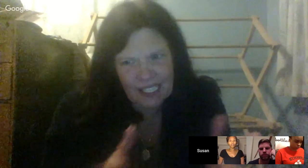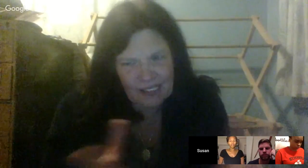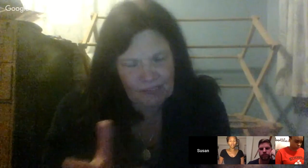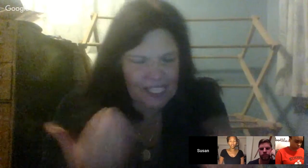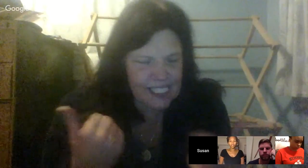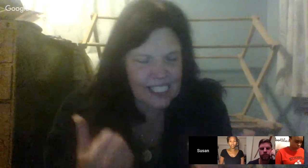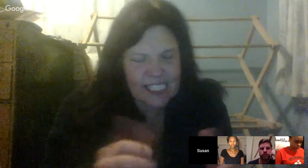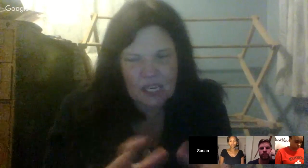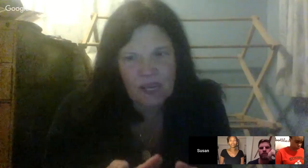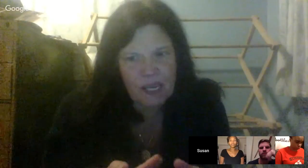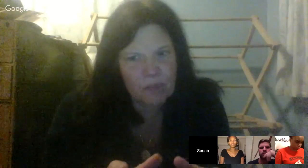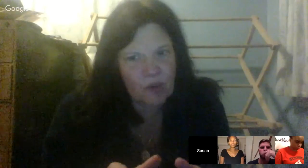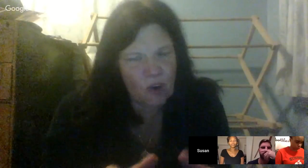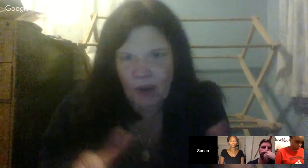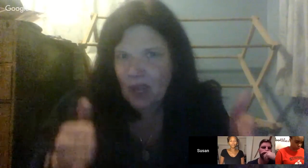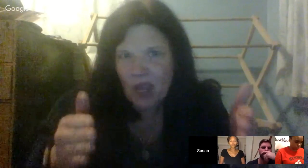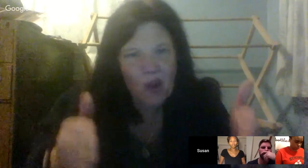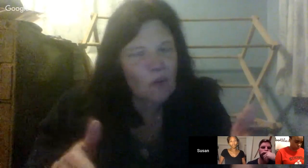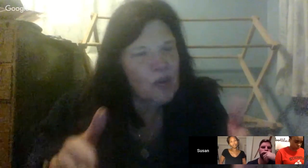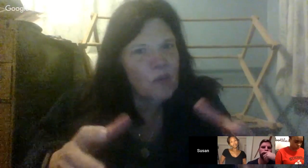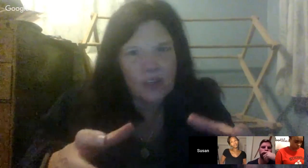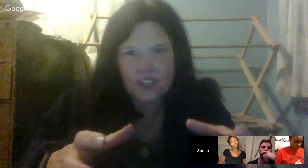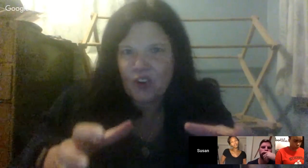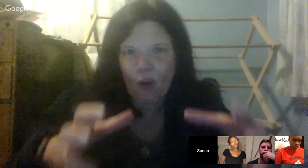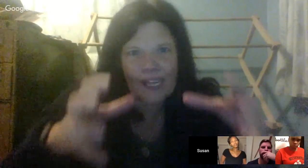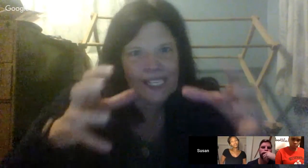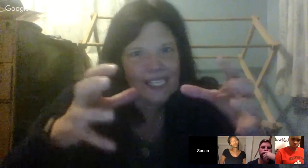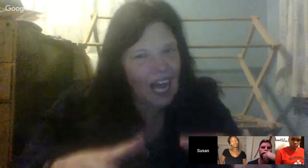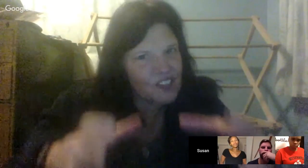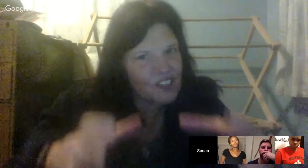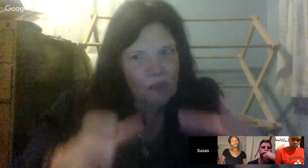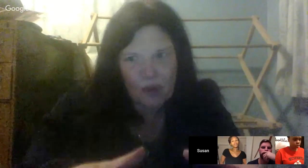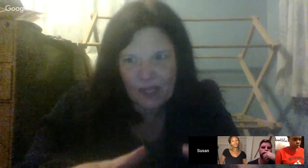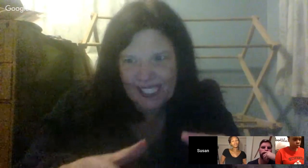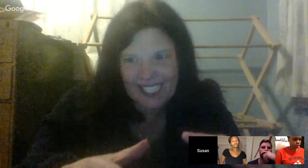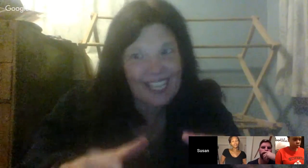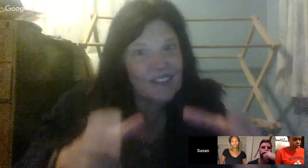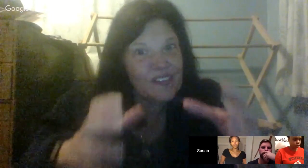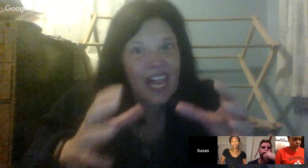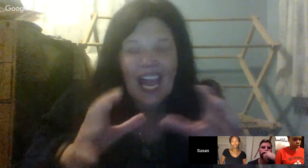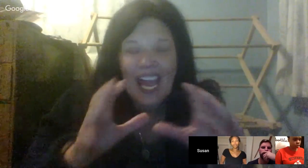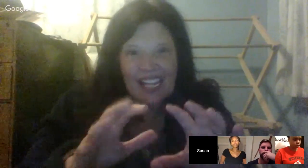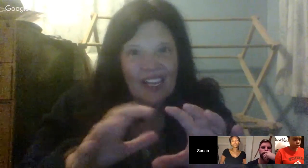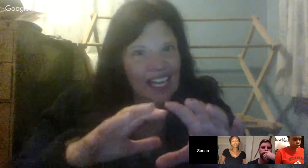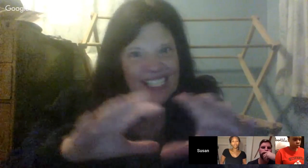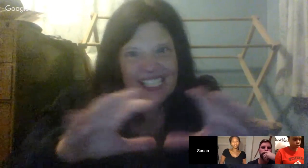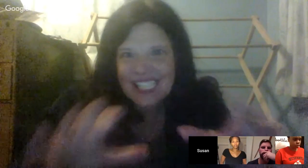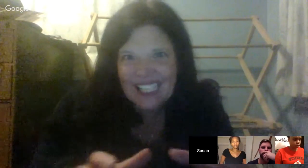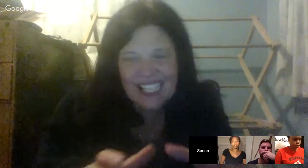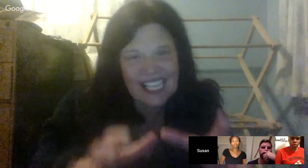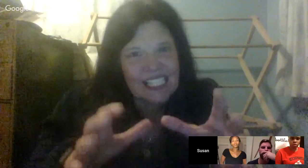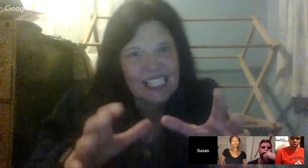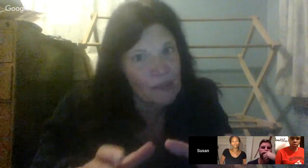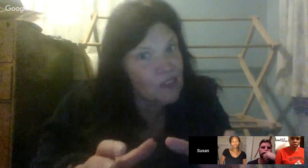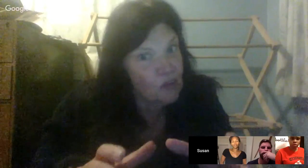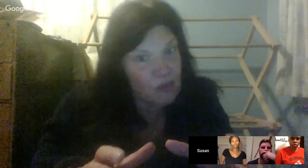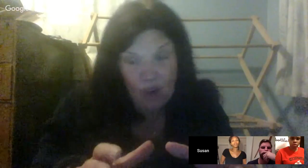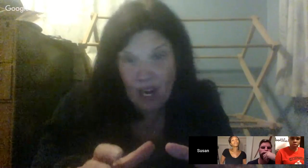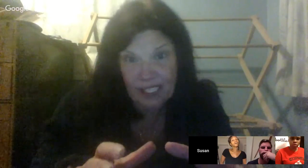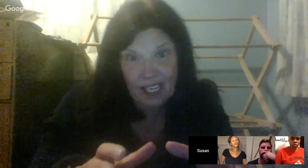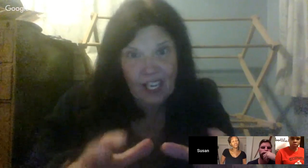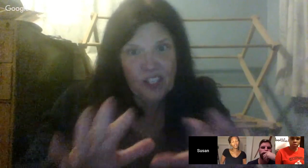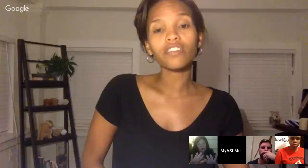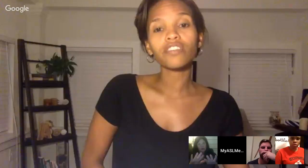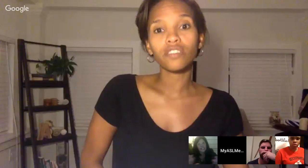in my CCP program, we were taught not to put it in, like, set things up